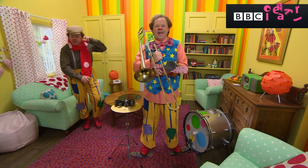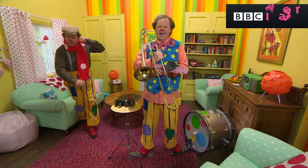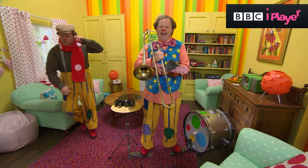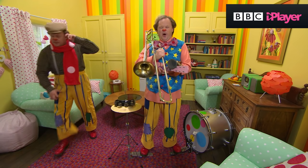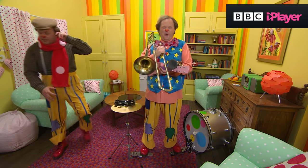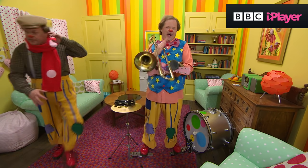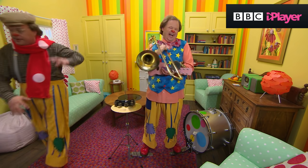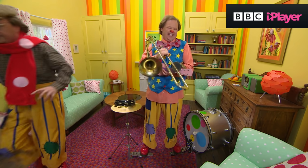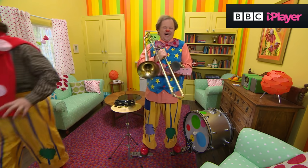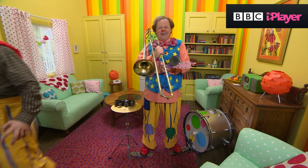Tumble.